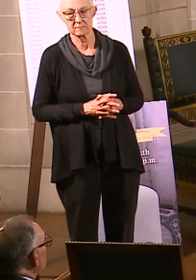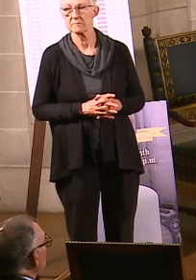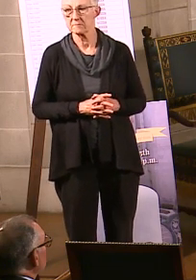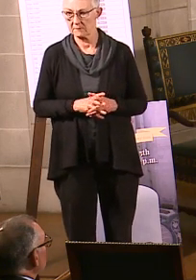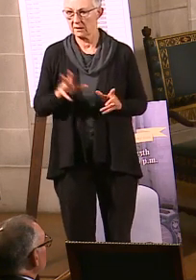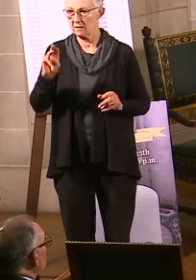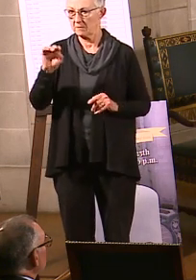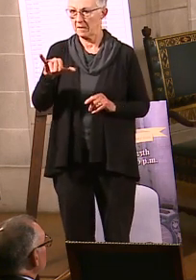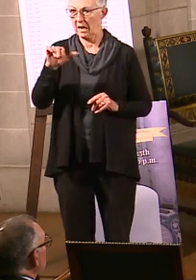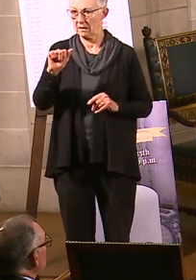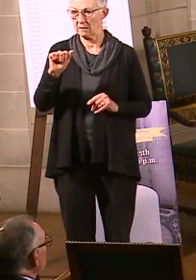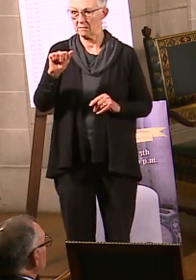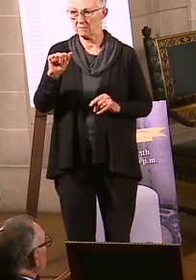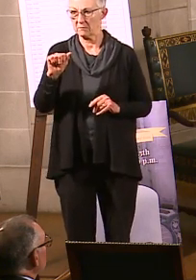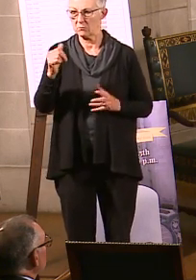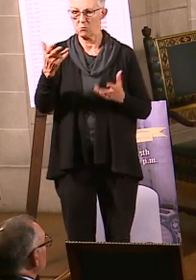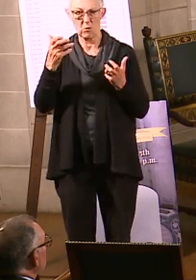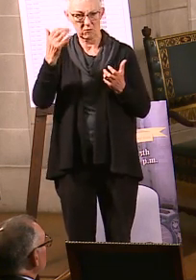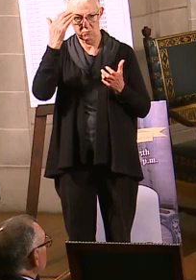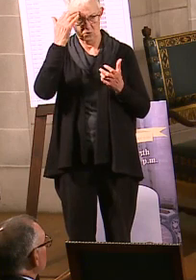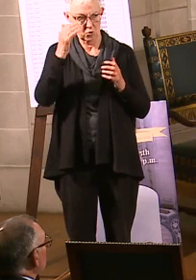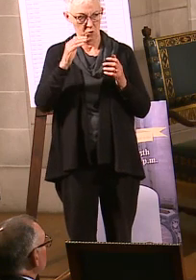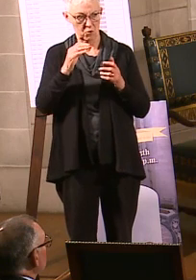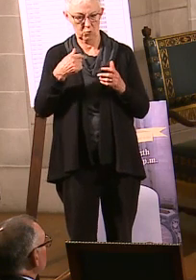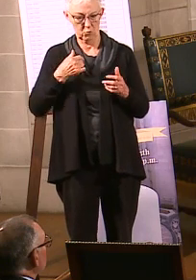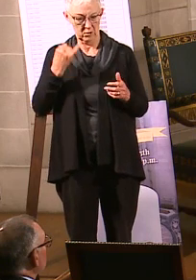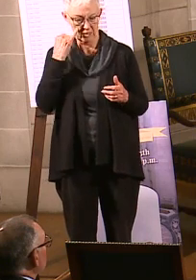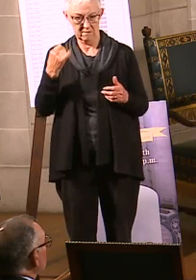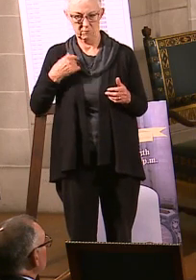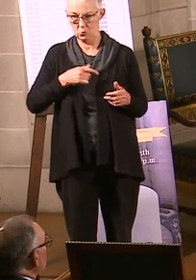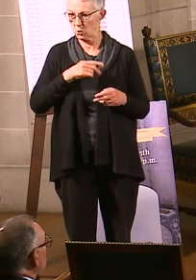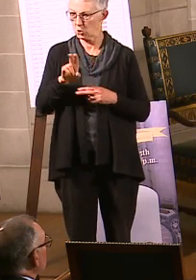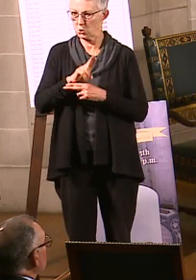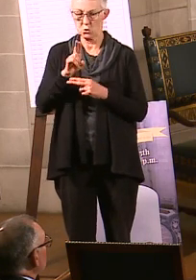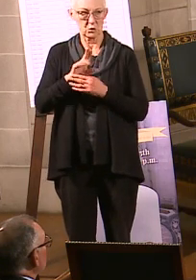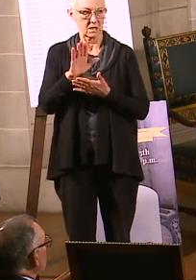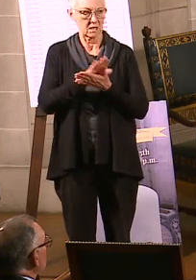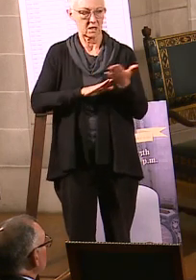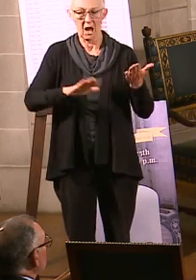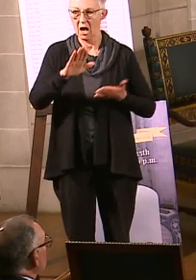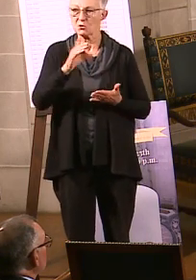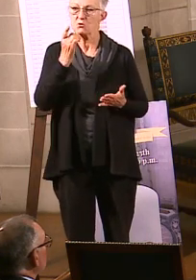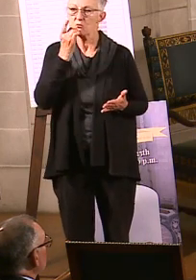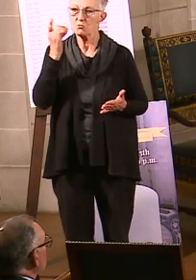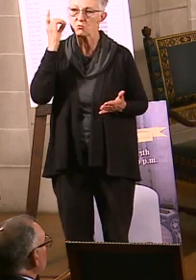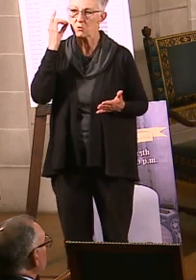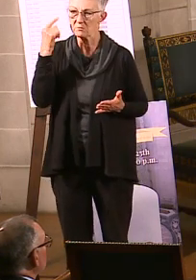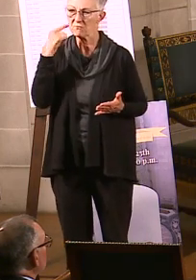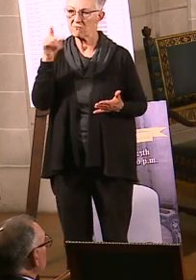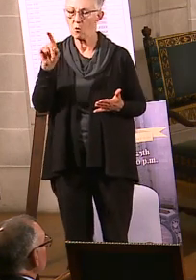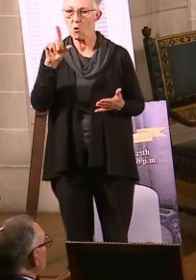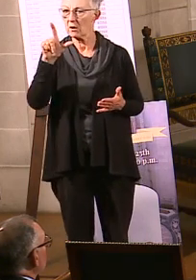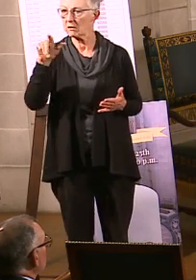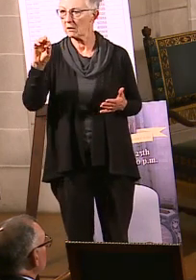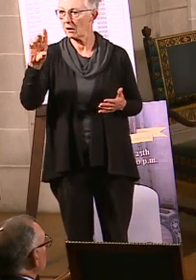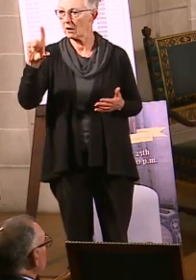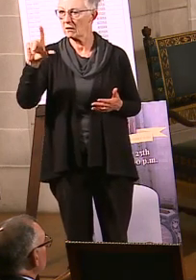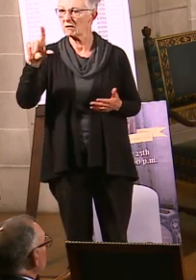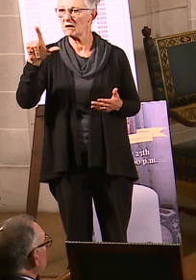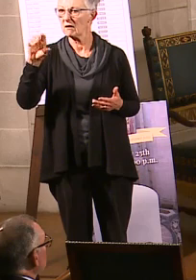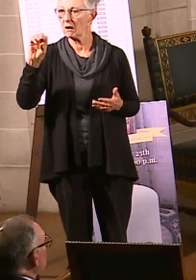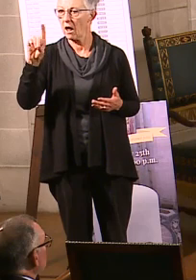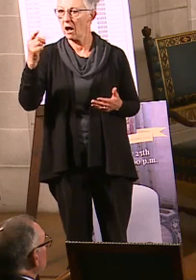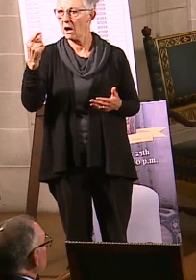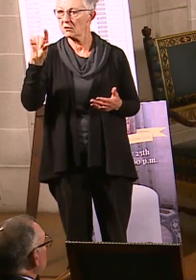Maya at KMTP wants to know, are college dorms being used for lodging, and who's using them, and are food